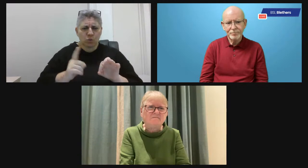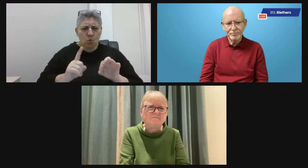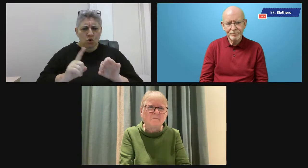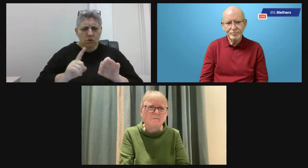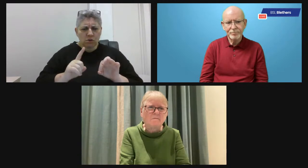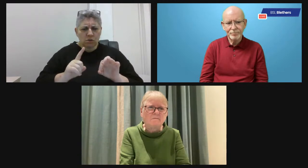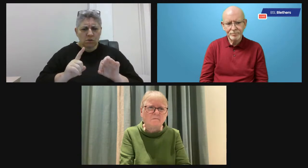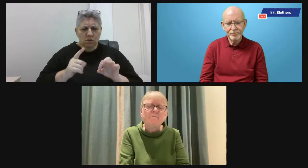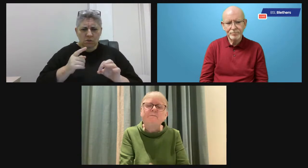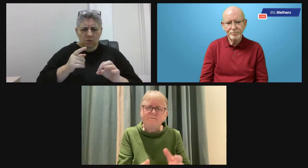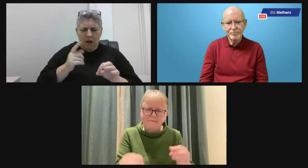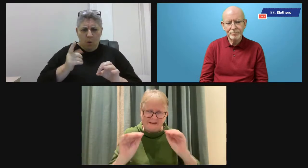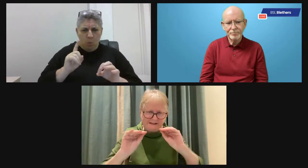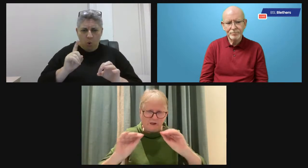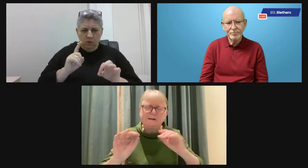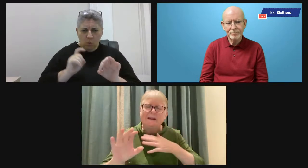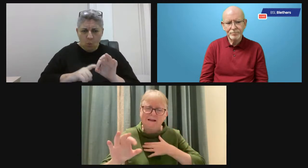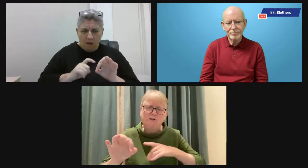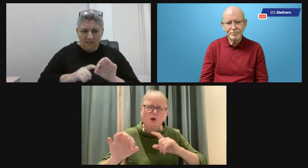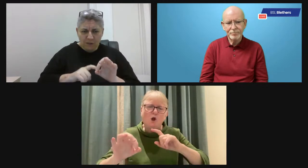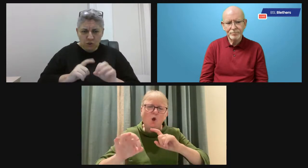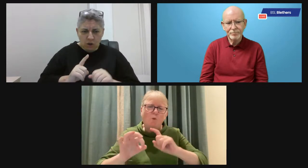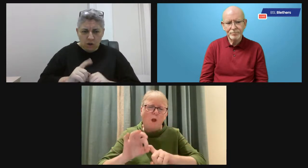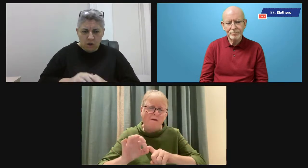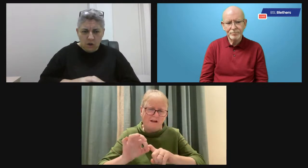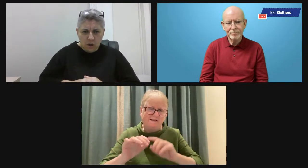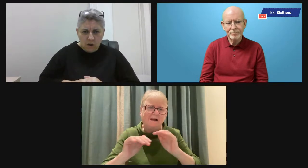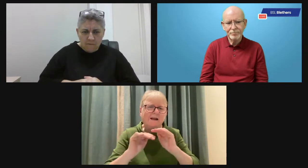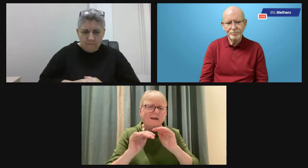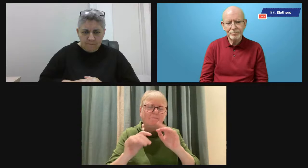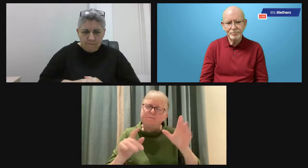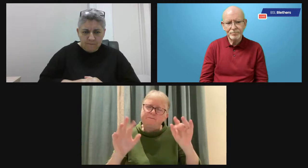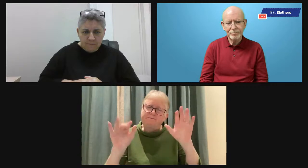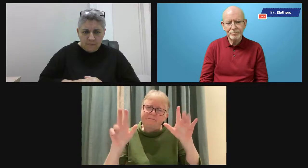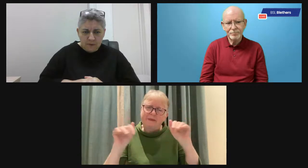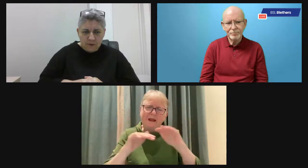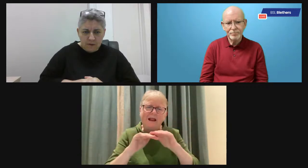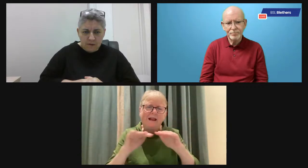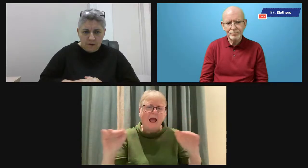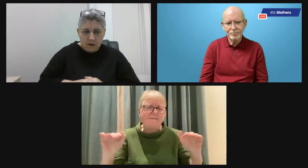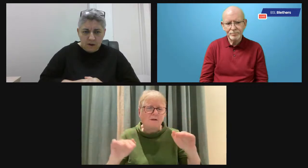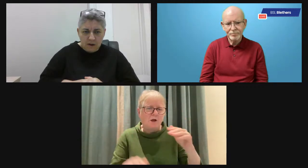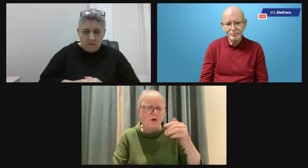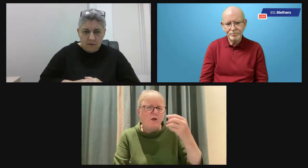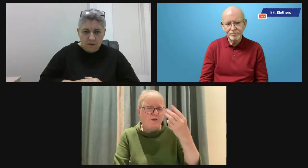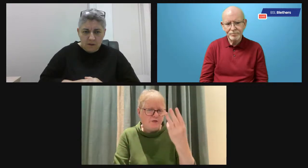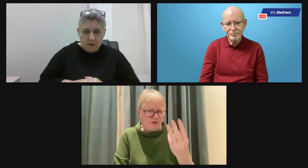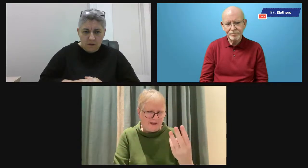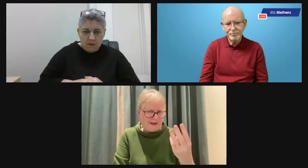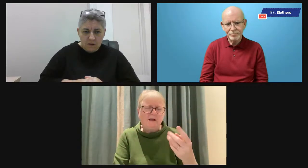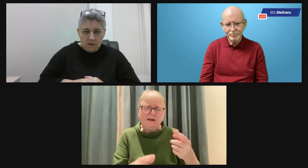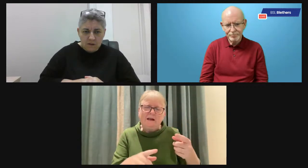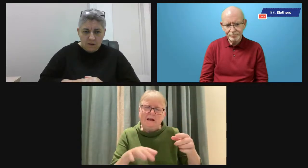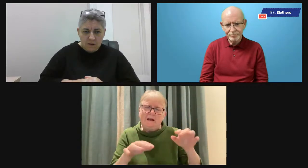Right, okay. So if I then I've done my level 6, I've done